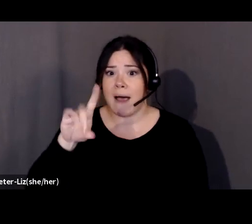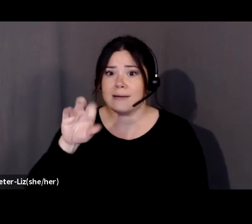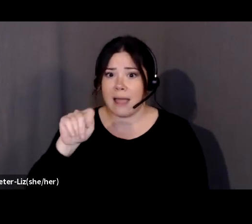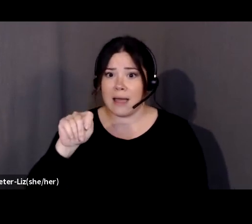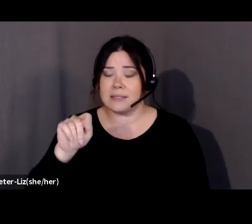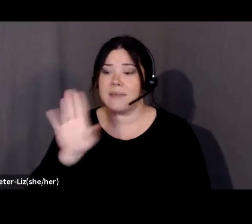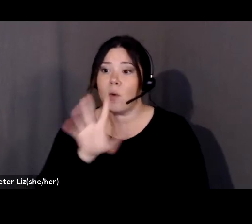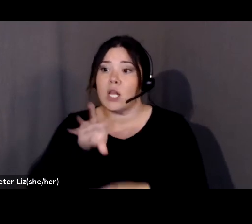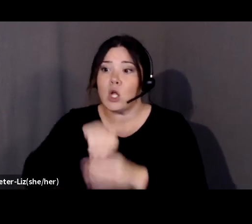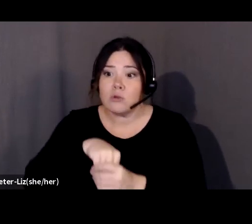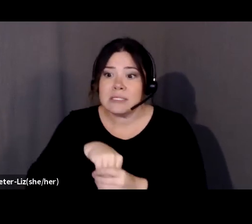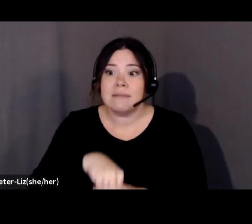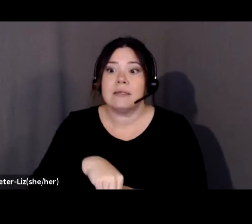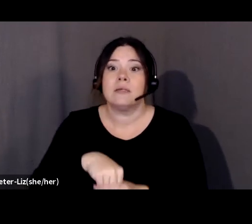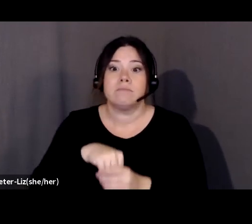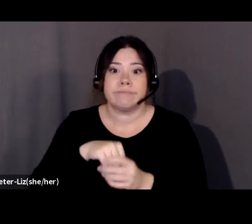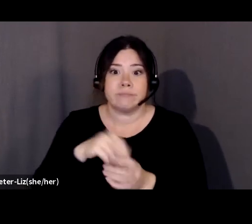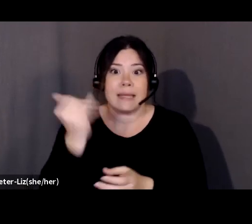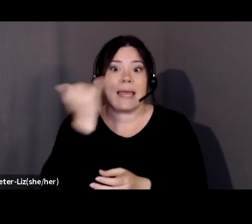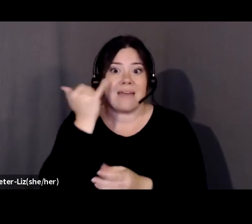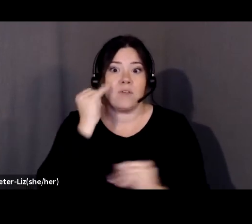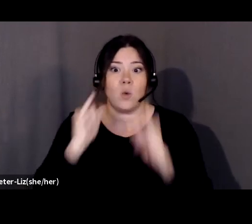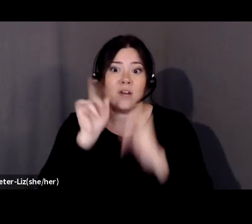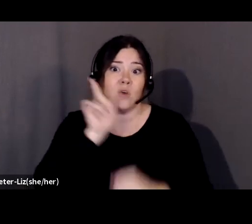inclusive if you were to interview a deaf person?